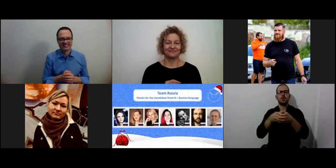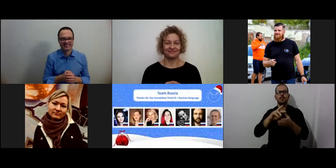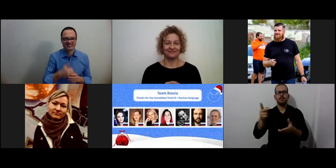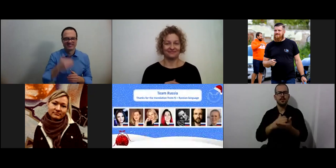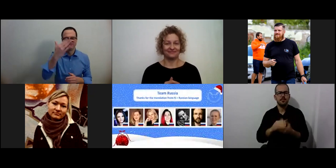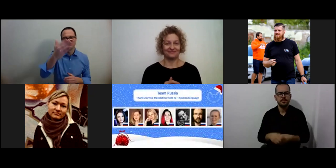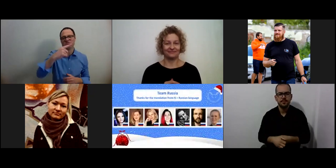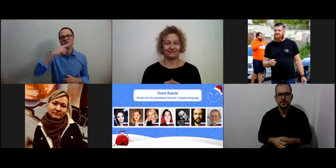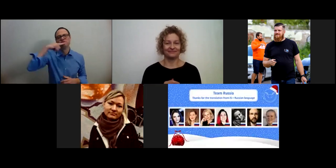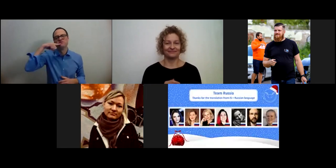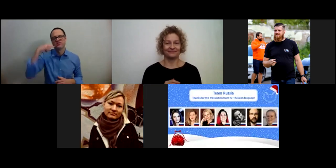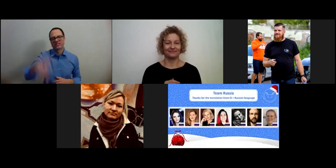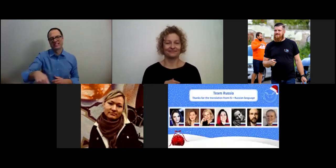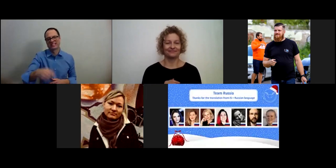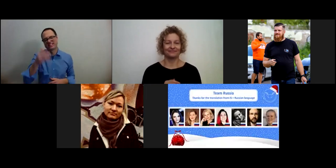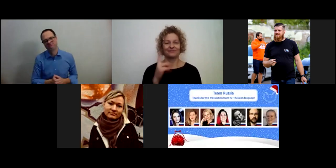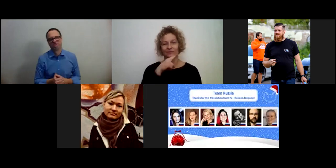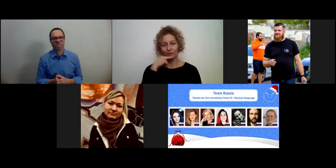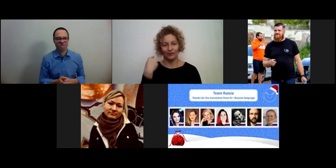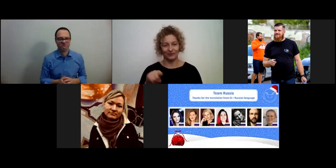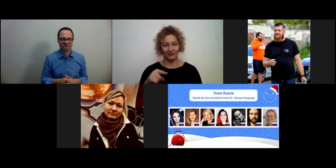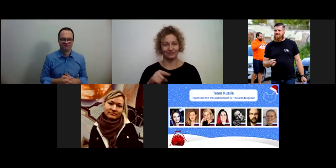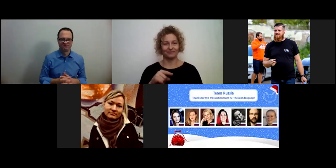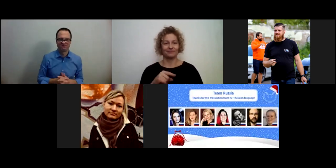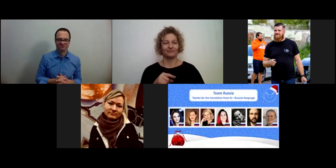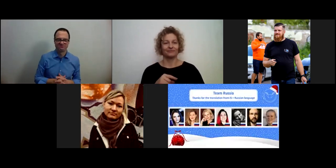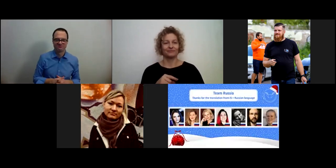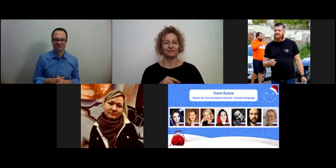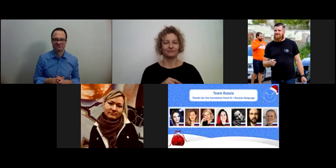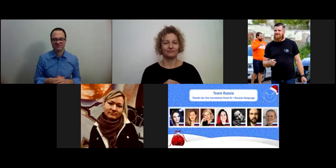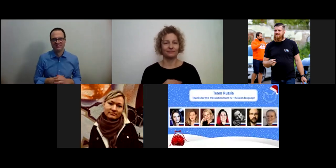To the next country team, Russia.